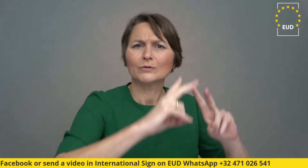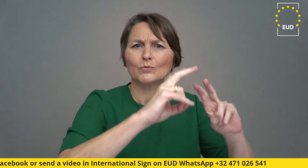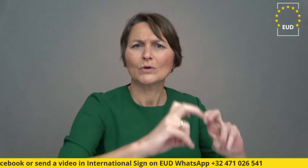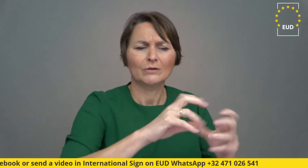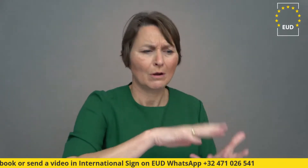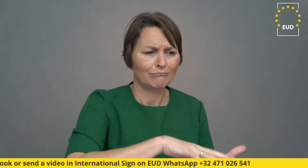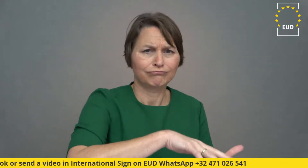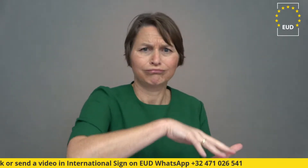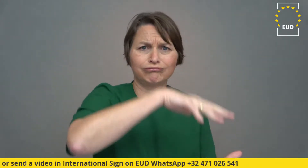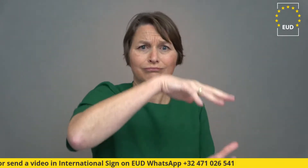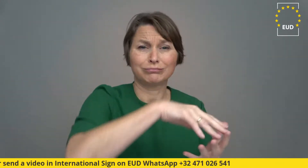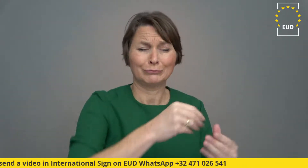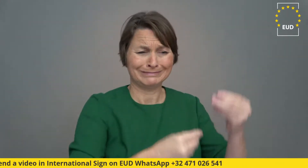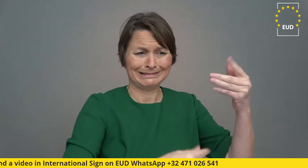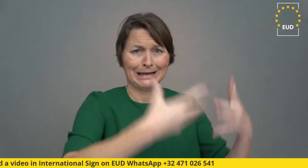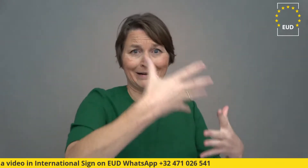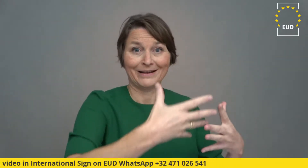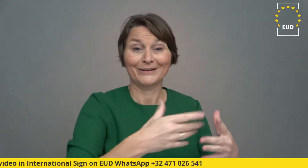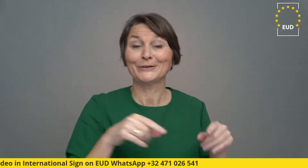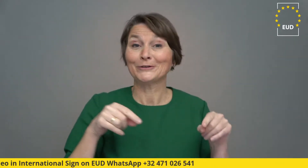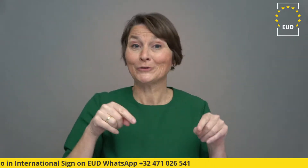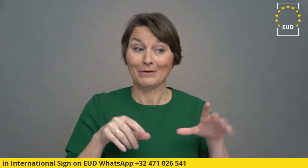This I have actually looked at every 4 years.